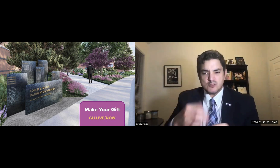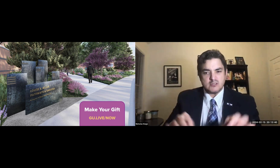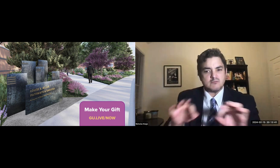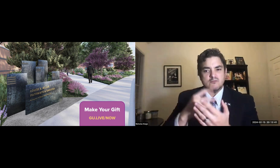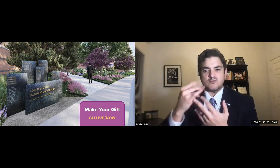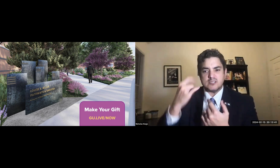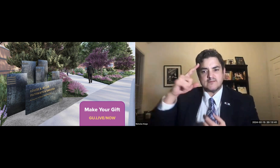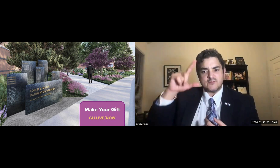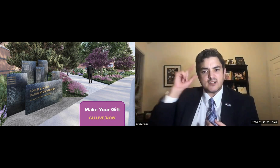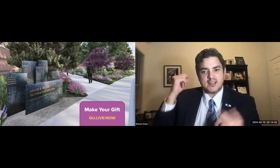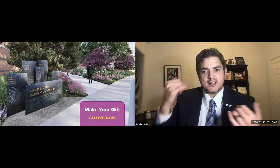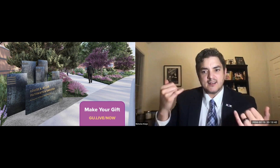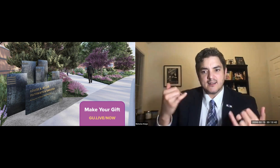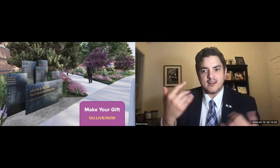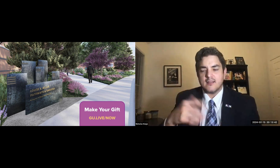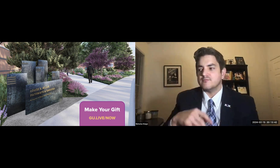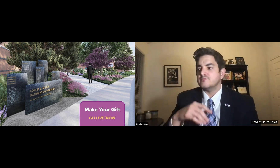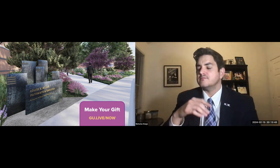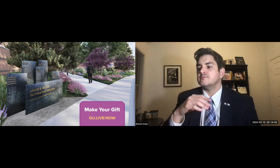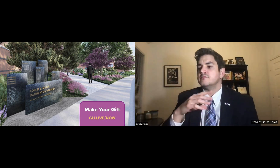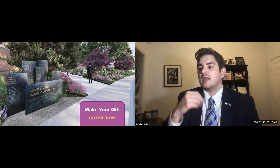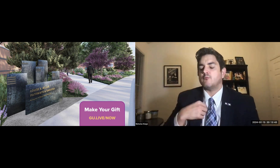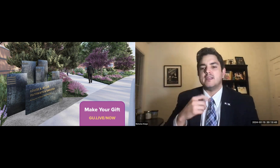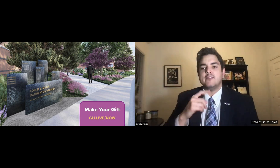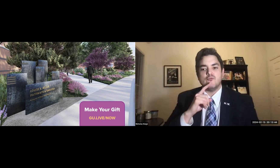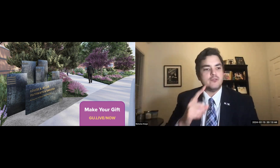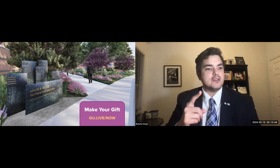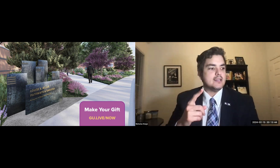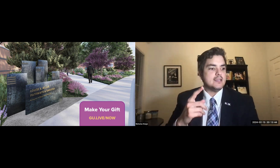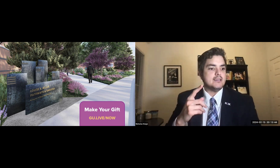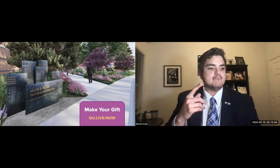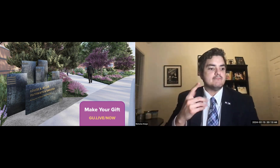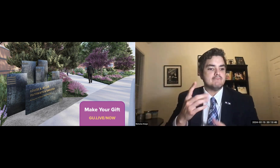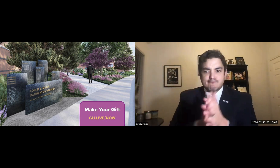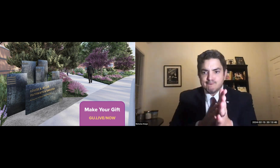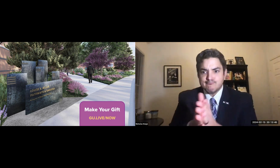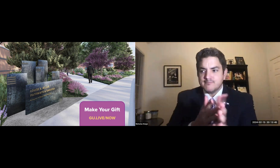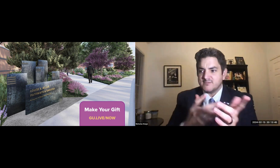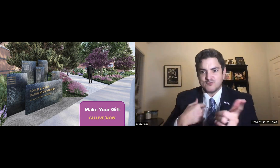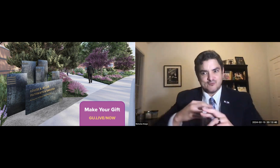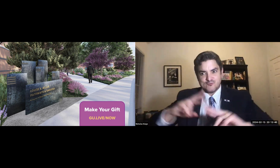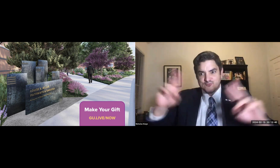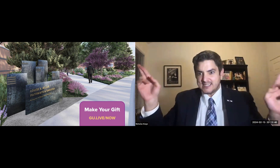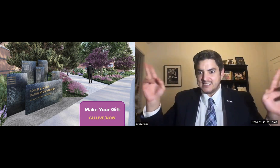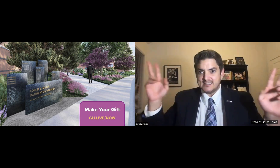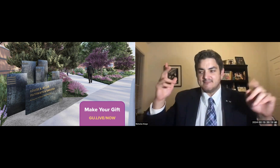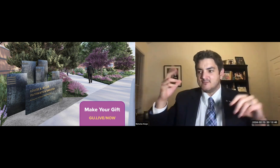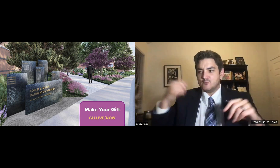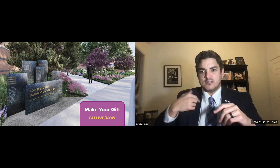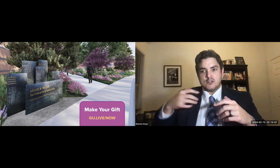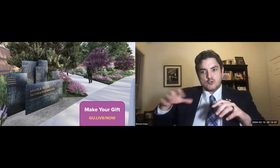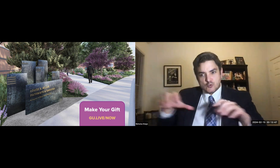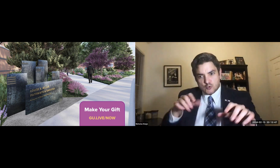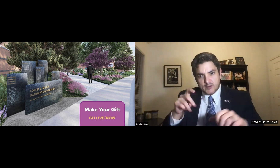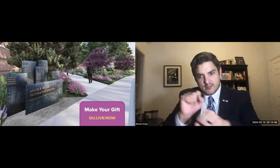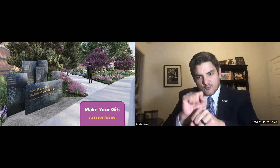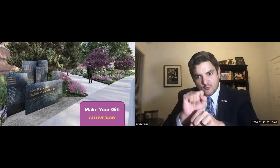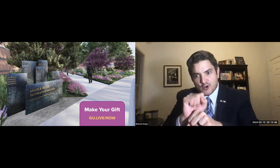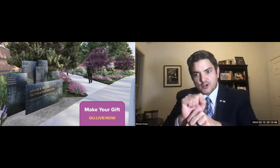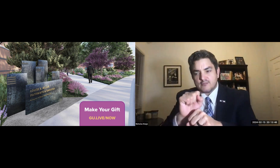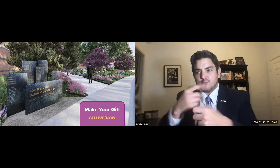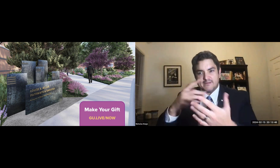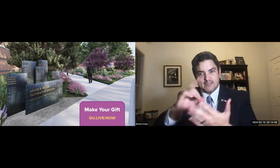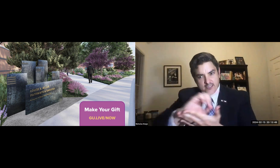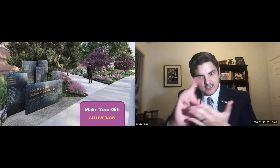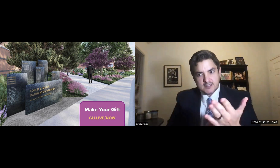with the university administrators, and they think it's the most exciting project for Gallaudet as well. So a lot of people are